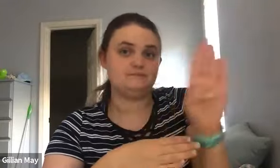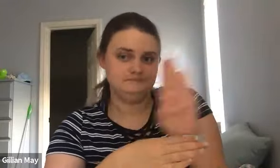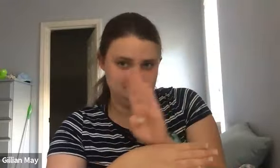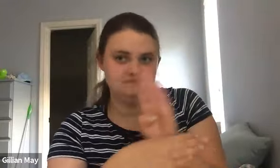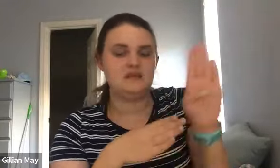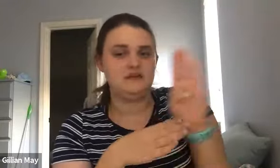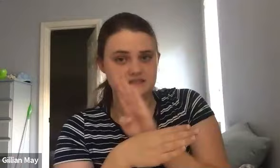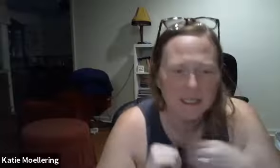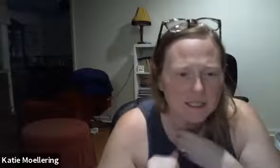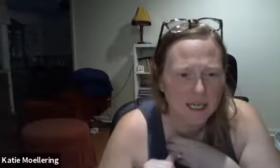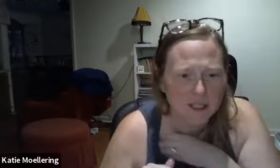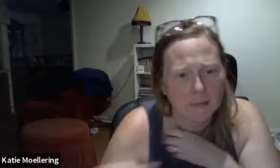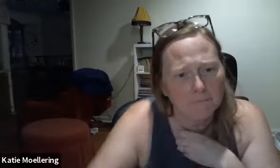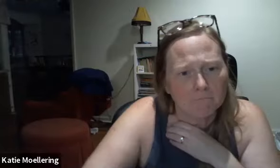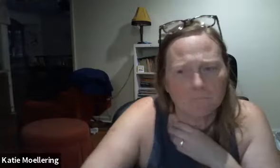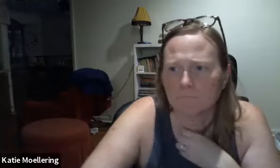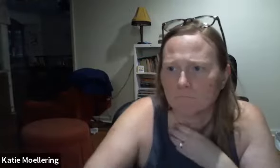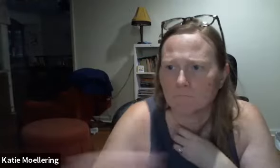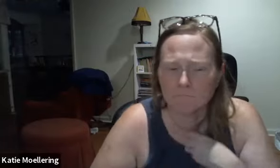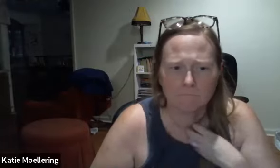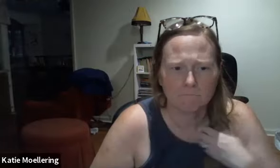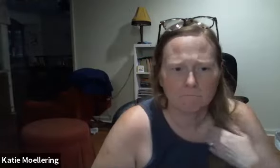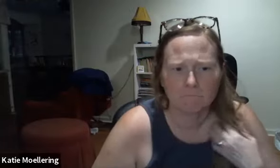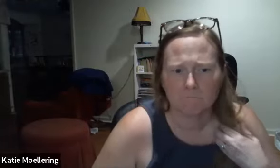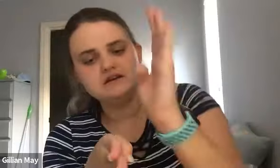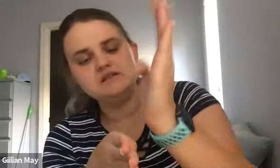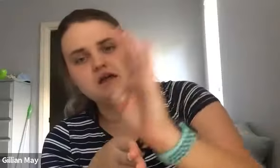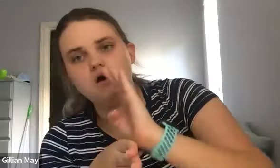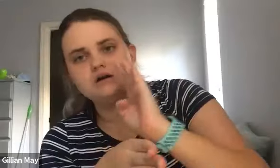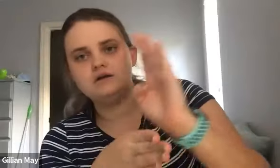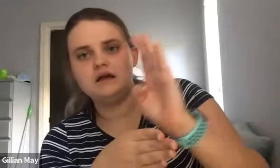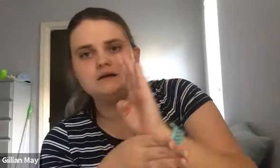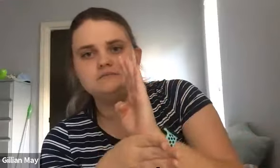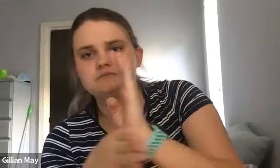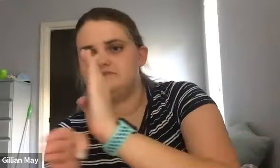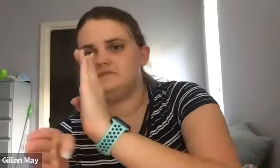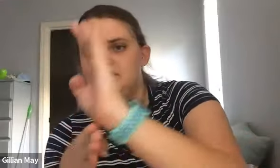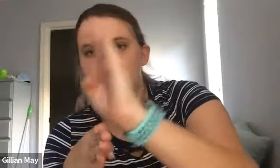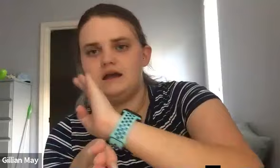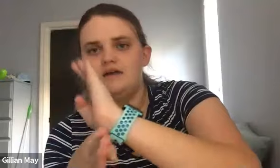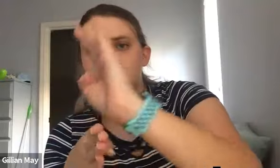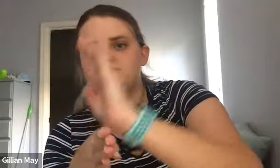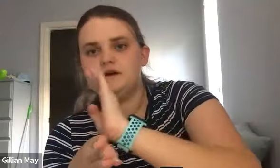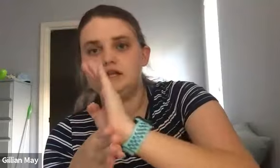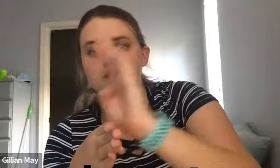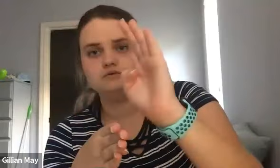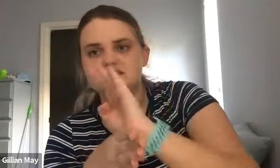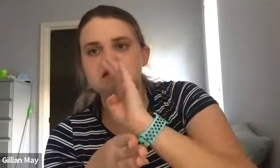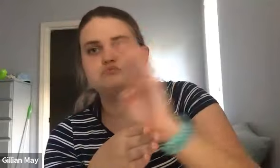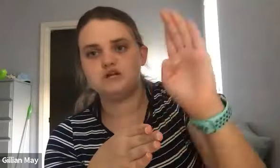Mm-hmm. Are your hands touching? So technically they are. I have them just very close. It's like